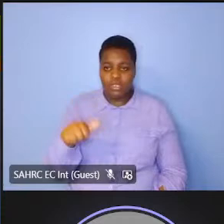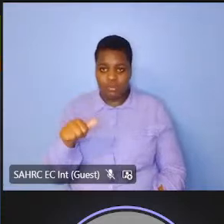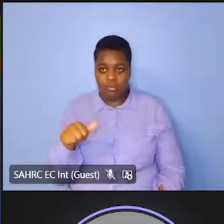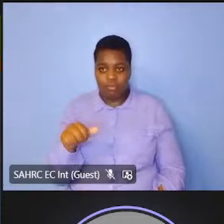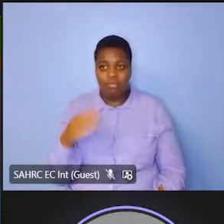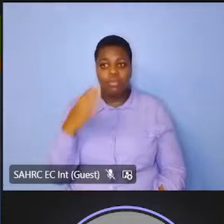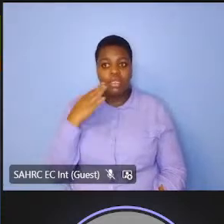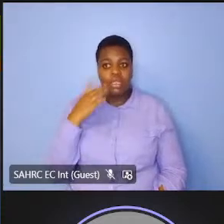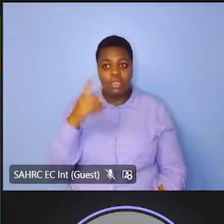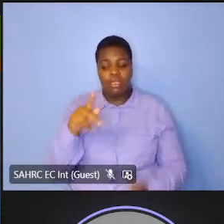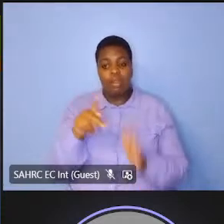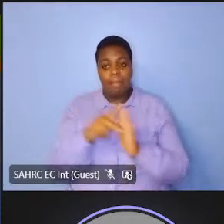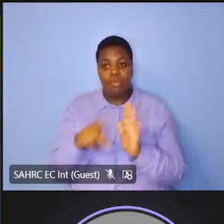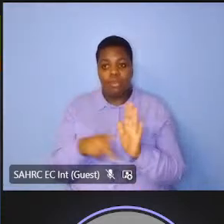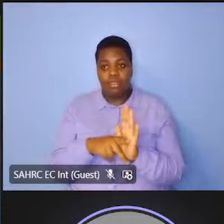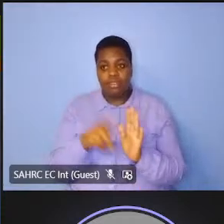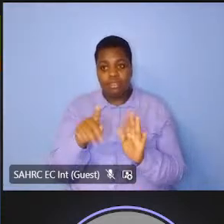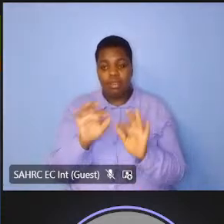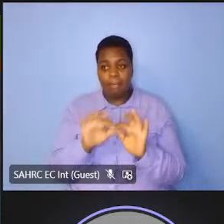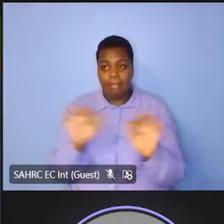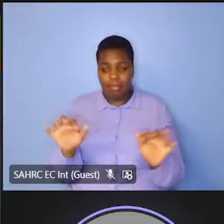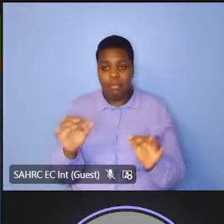this policy was published